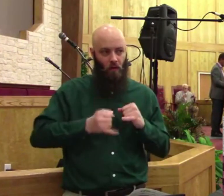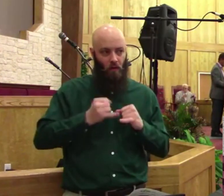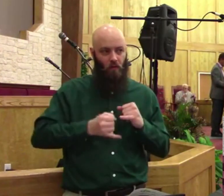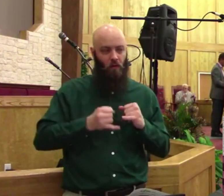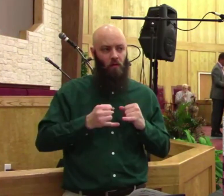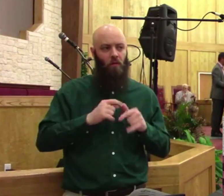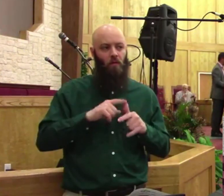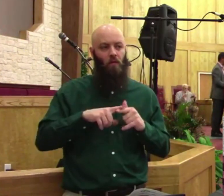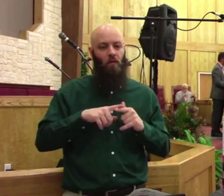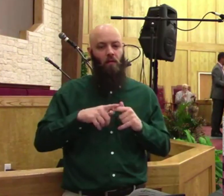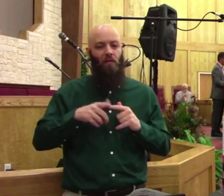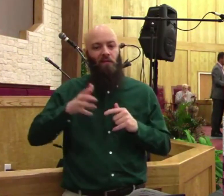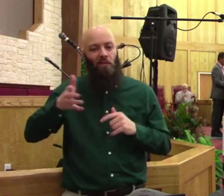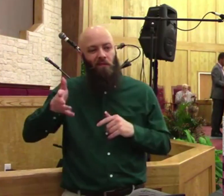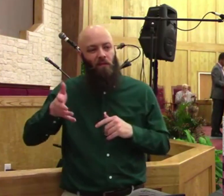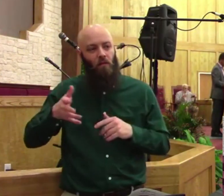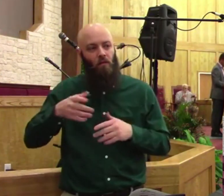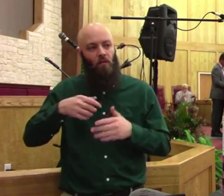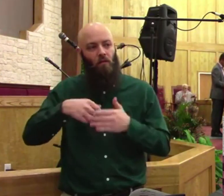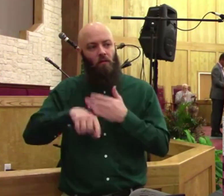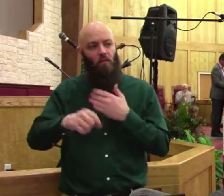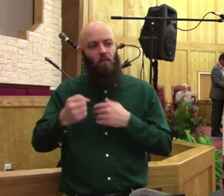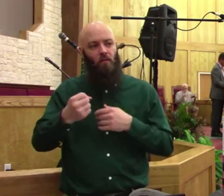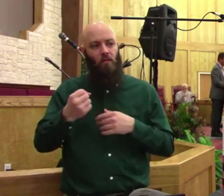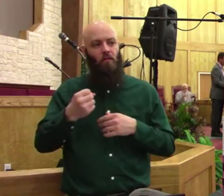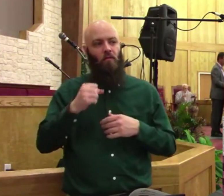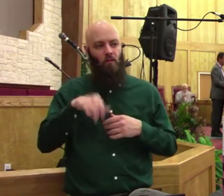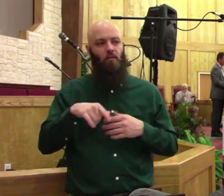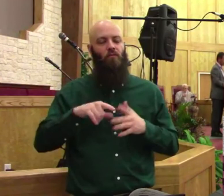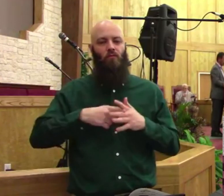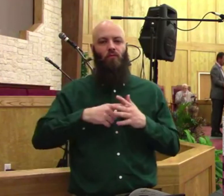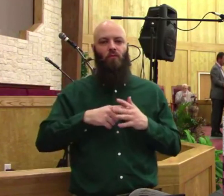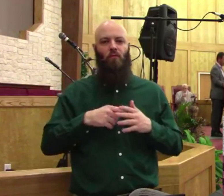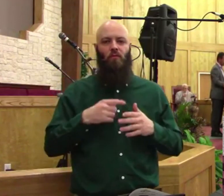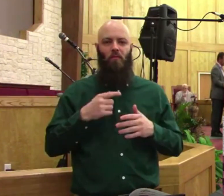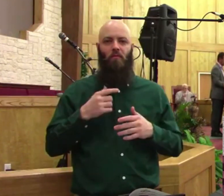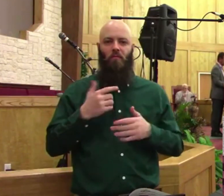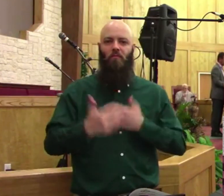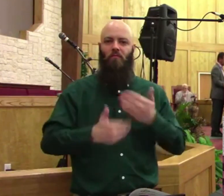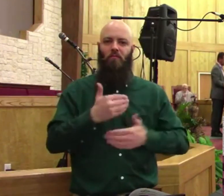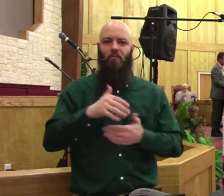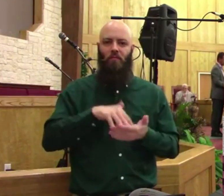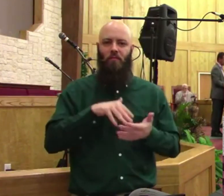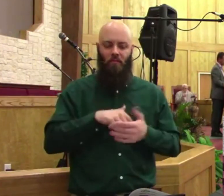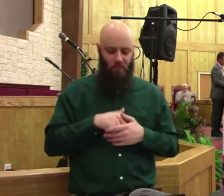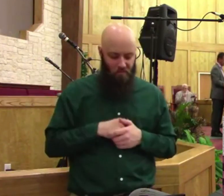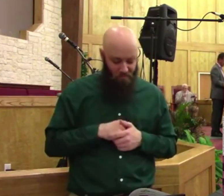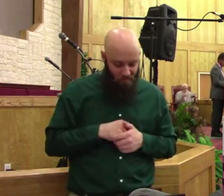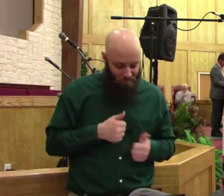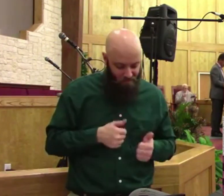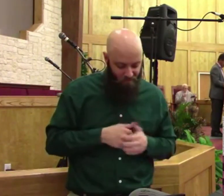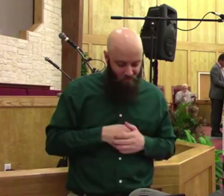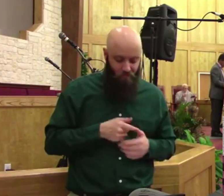Prayer Life by Michael Reeves. And Eric has volunteered to do this for us.